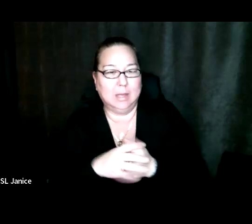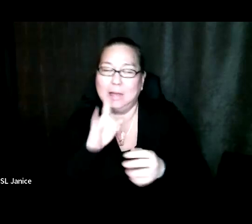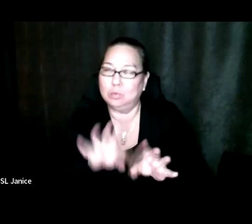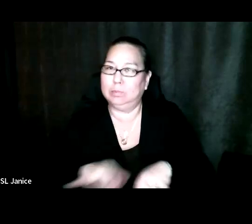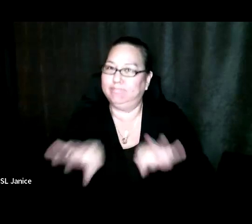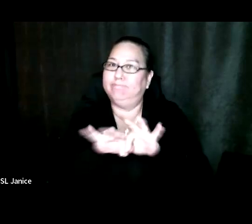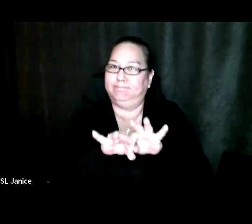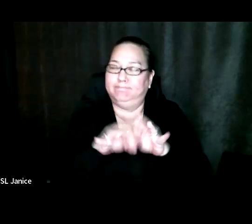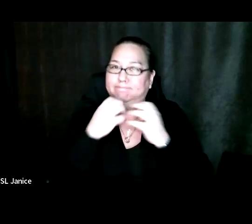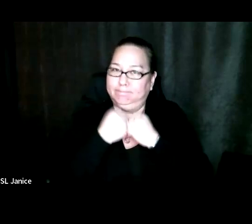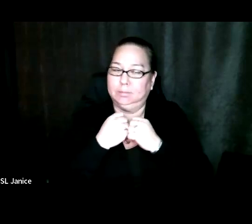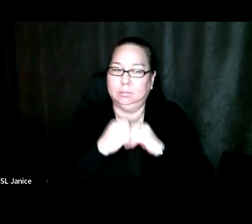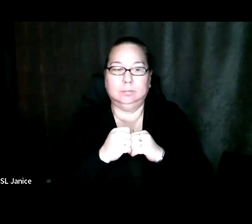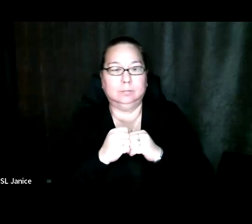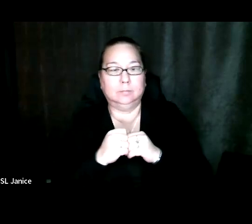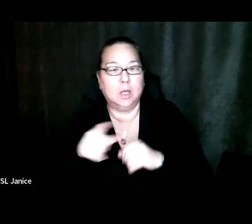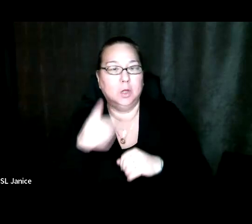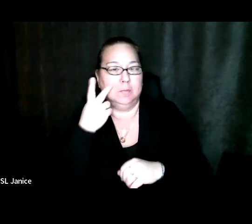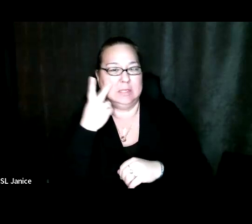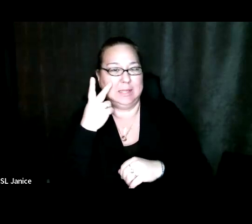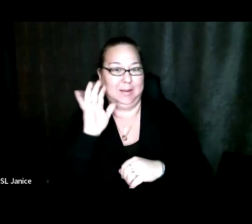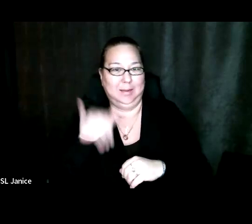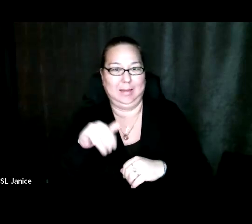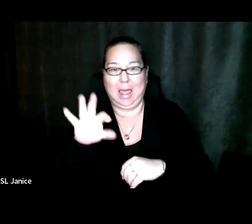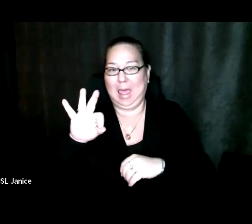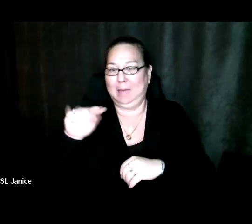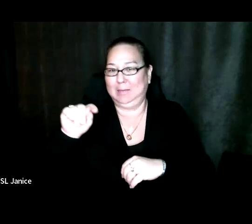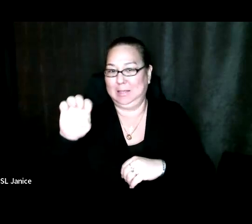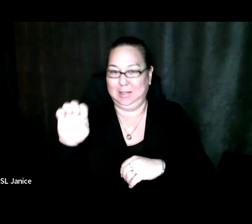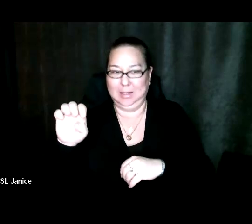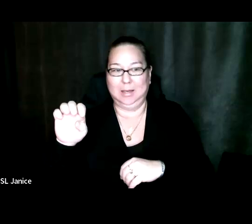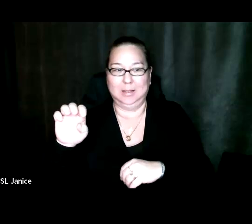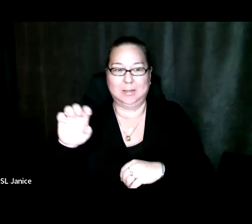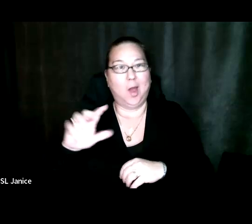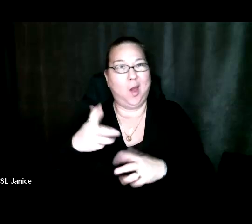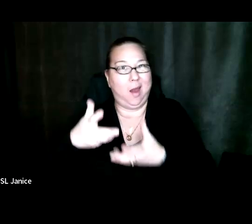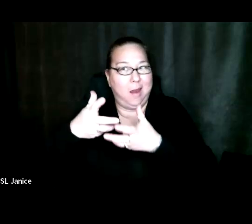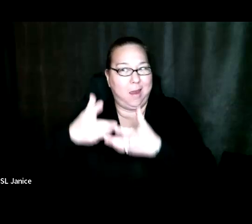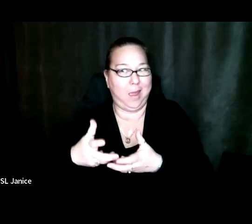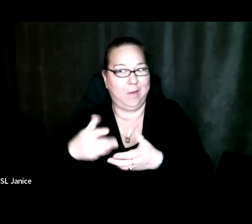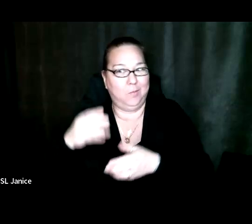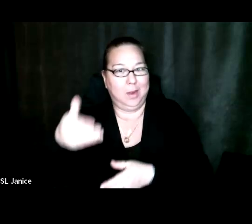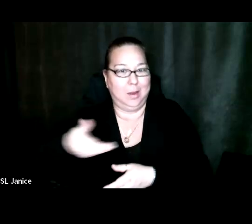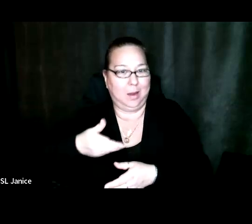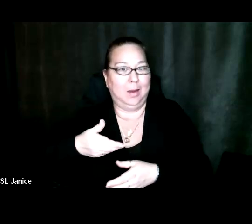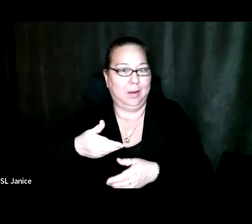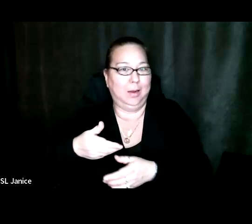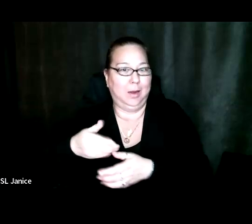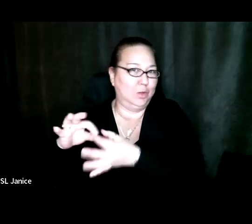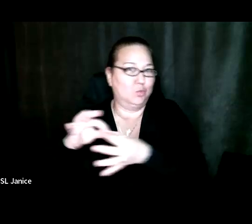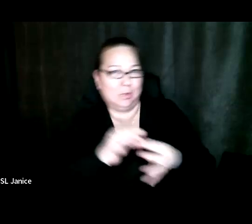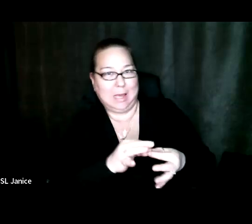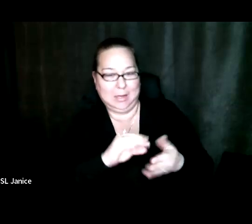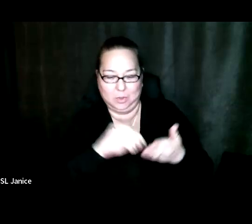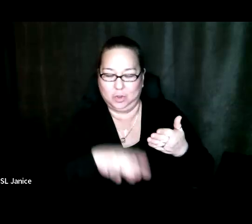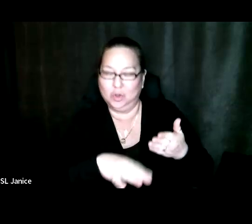in the FTEs, as you did the last 2 years, our heavy hiring is all students with disabilities. So basically